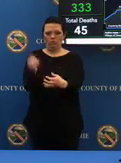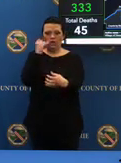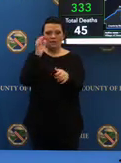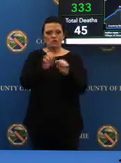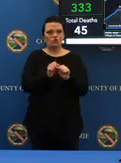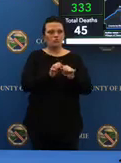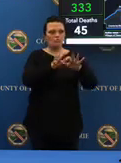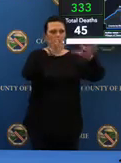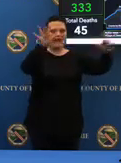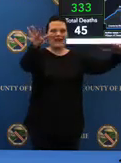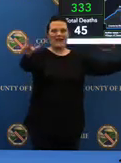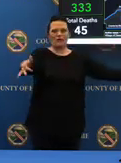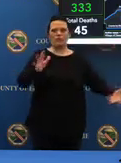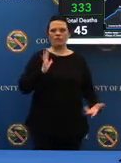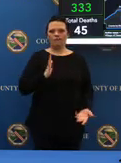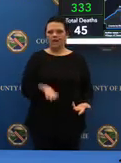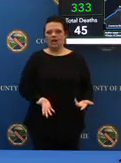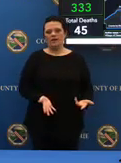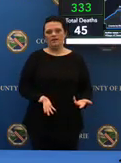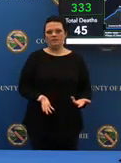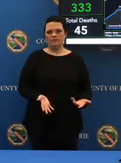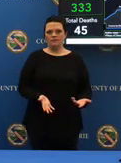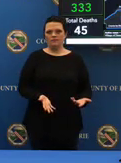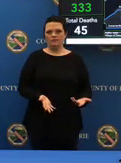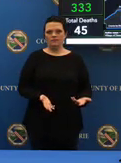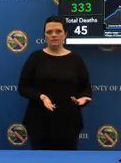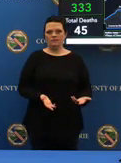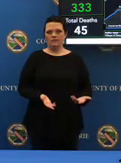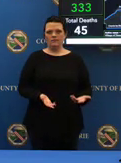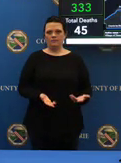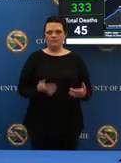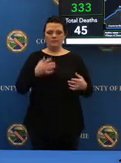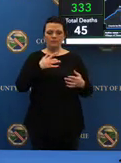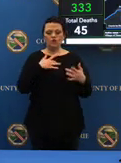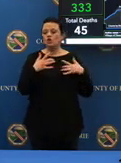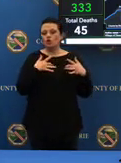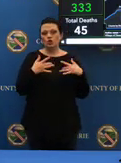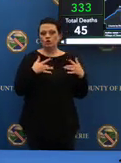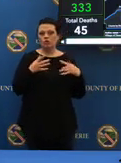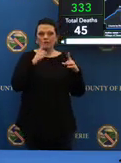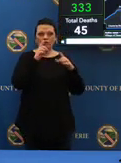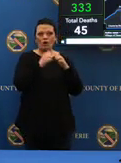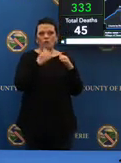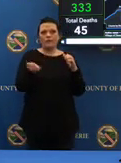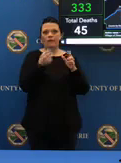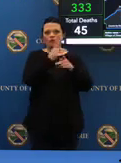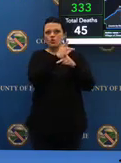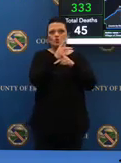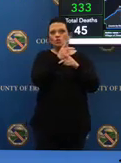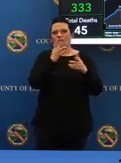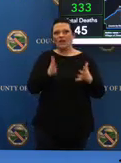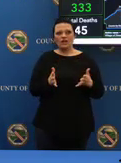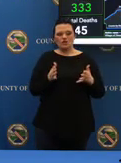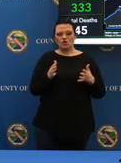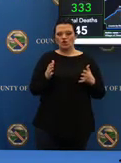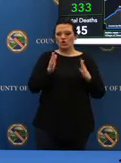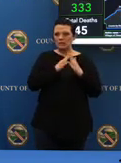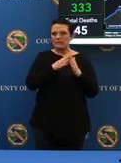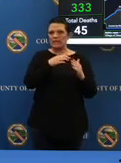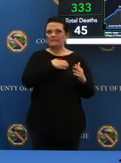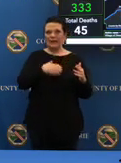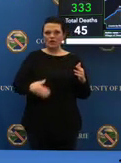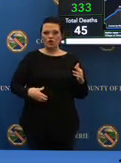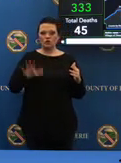out, it would probably be okay. We are concerned. I know, having talked with other supervisors and city mayors,